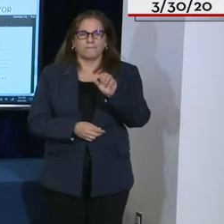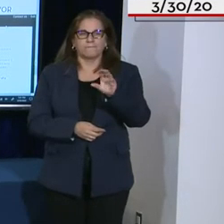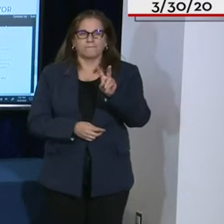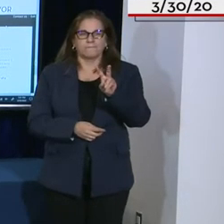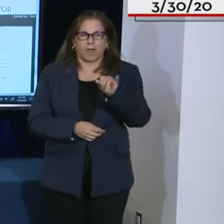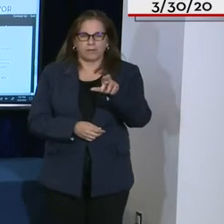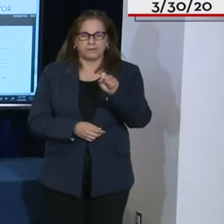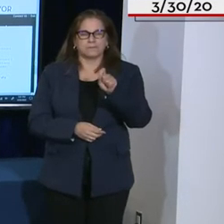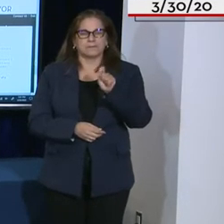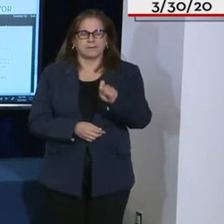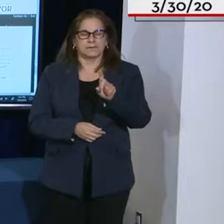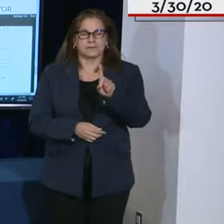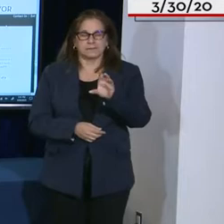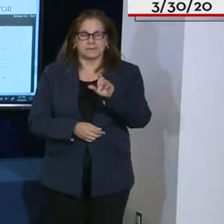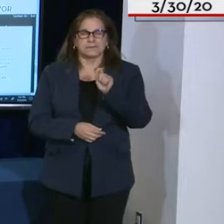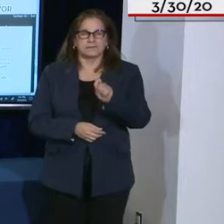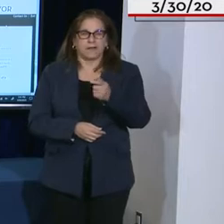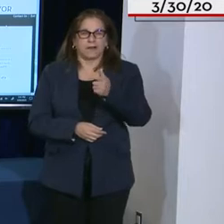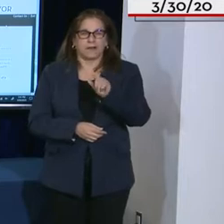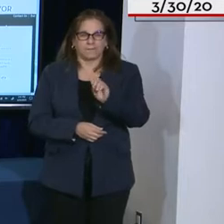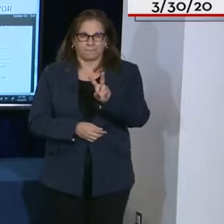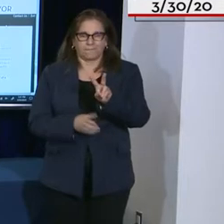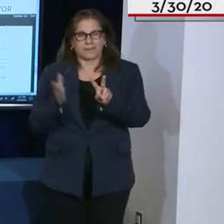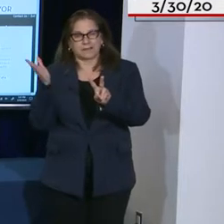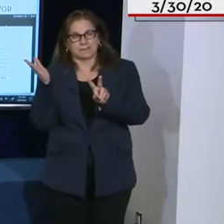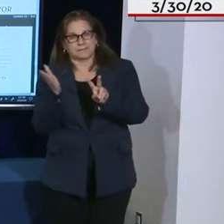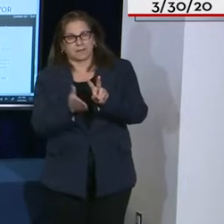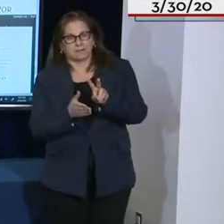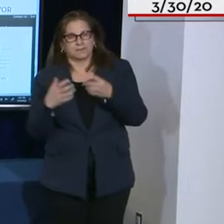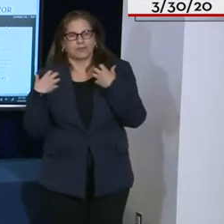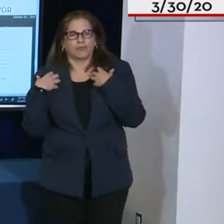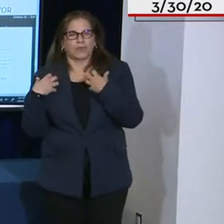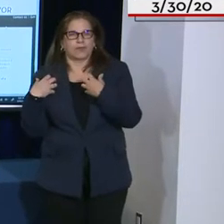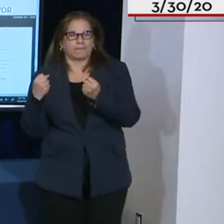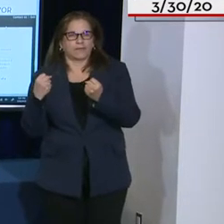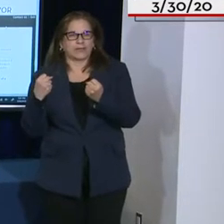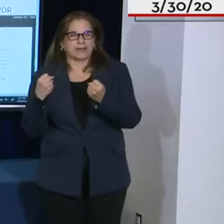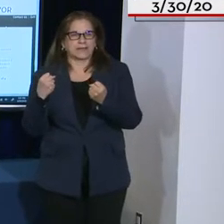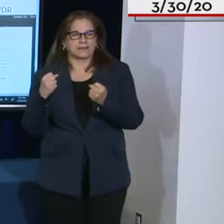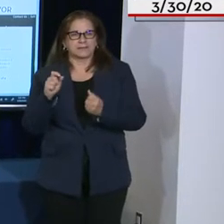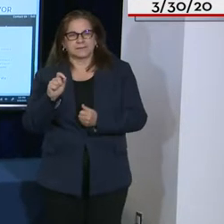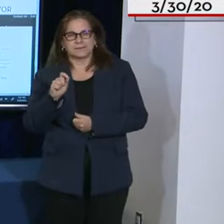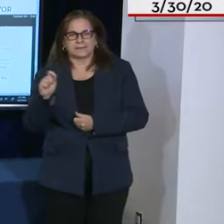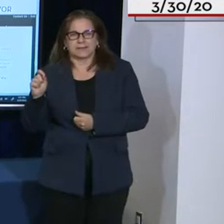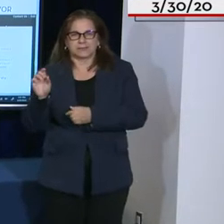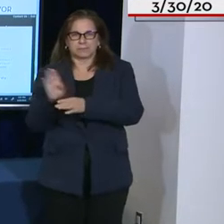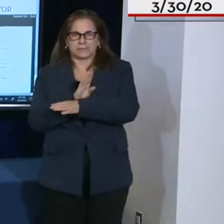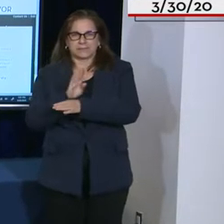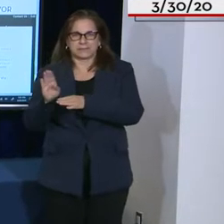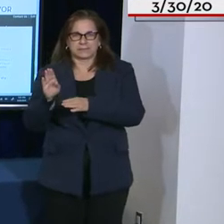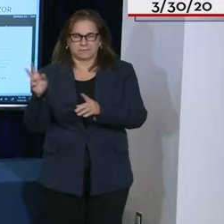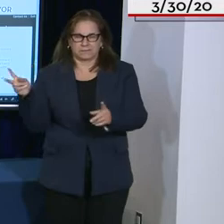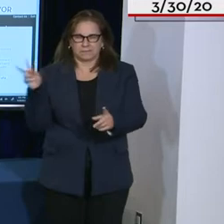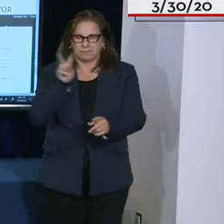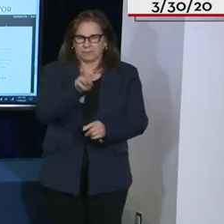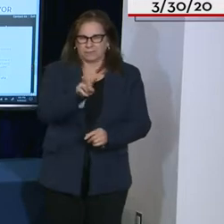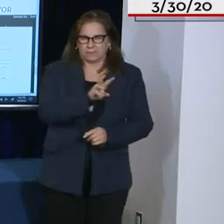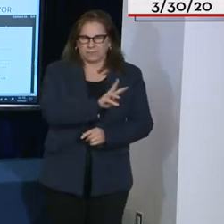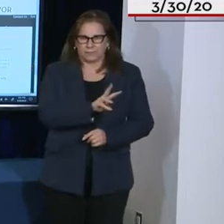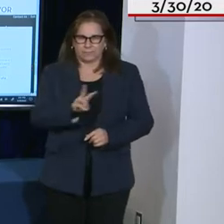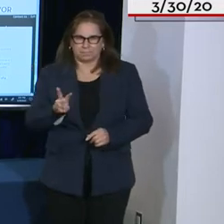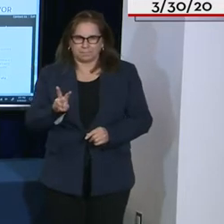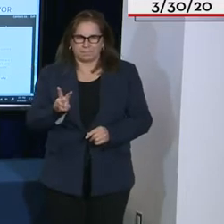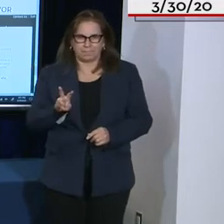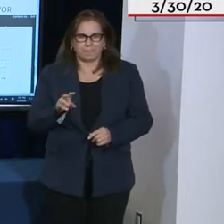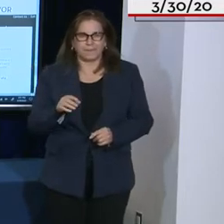/recovery-business. You'll find all the information that you need there. There is also a complete guide with full questions in multiple languages as well. Should you have